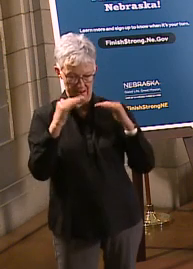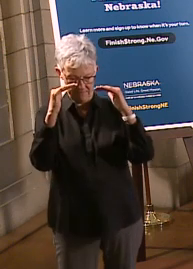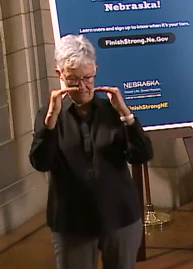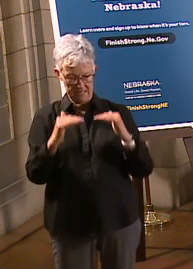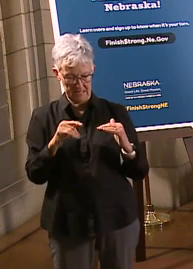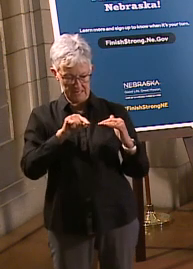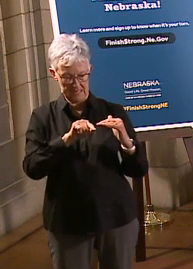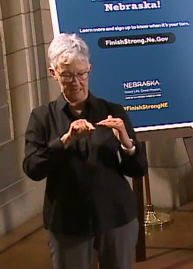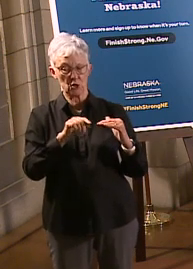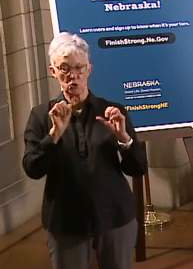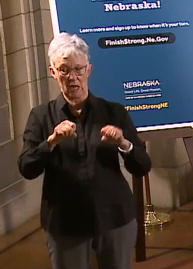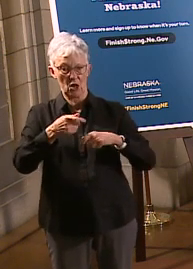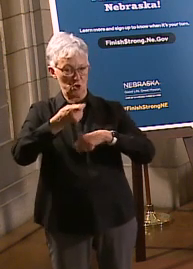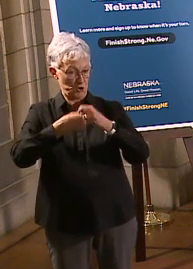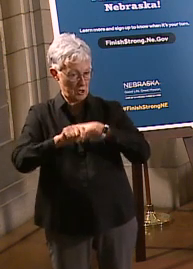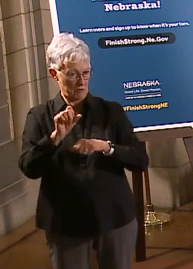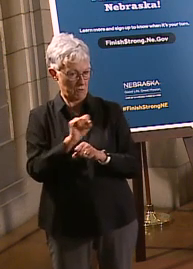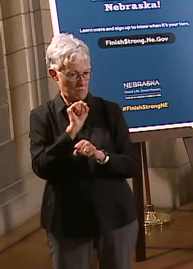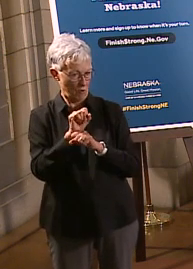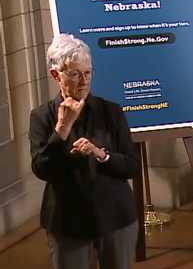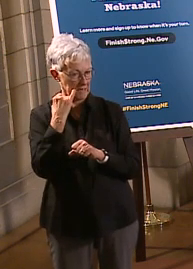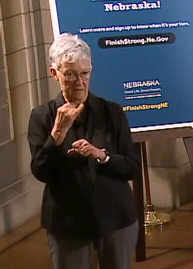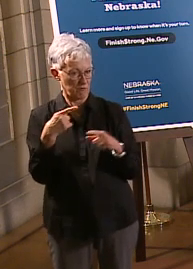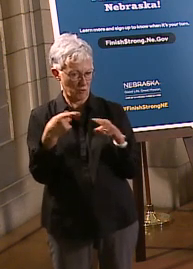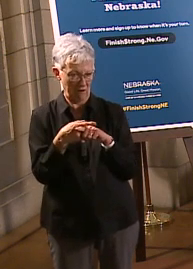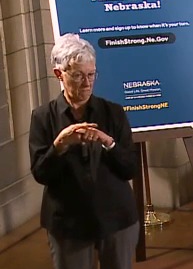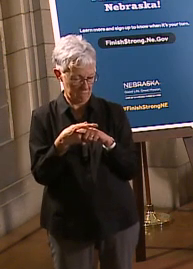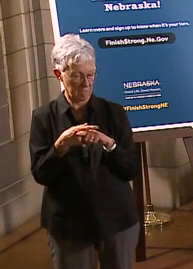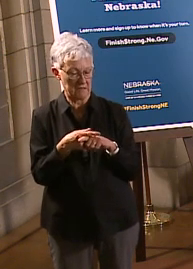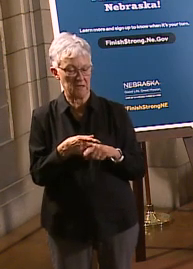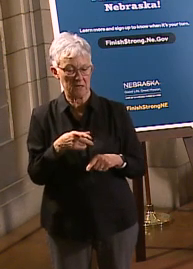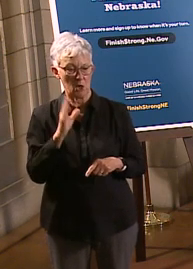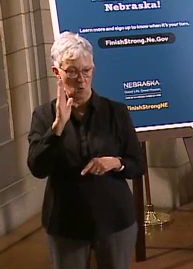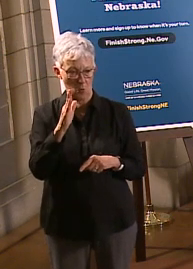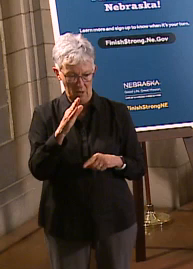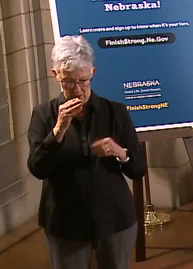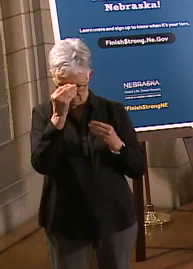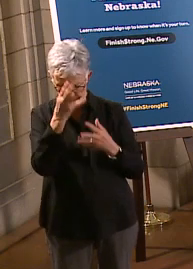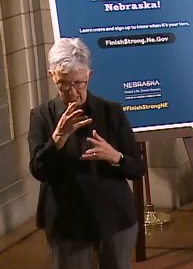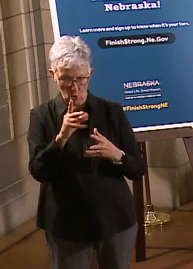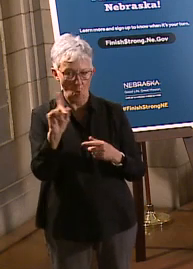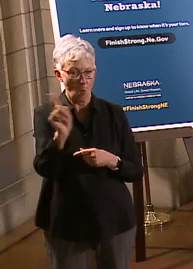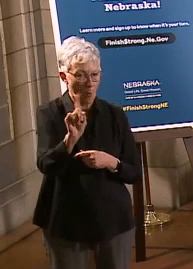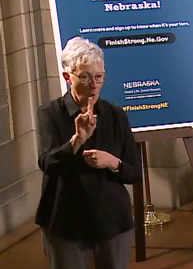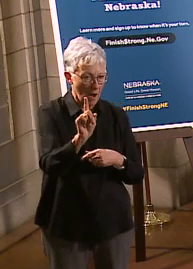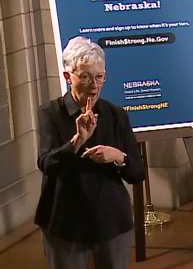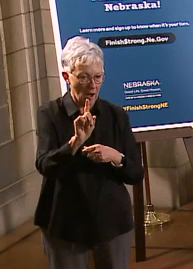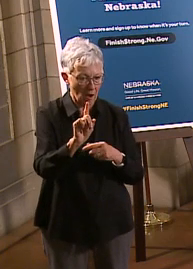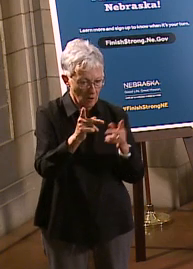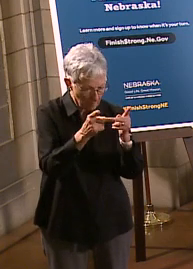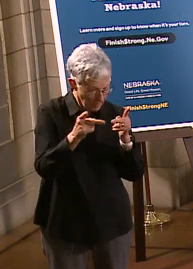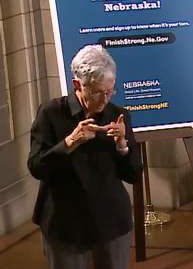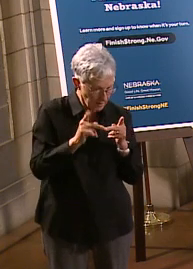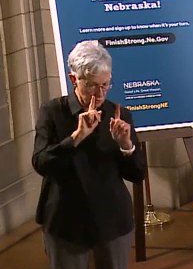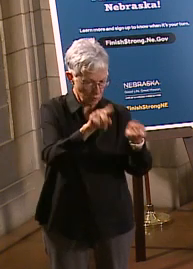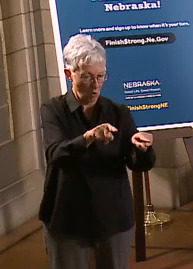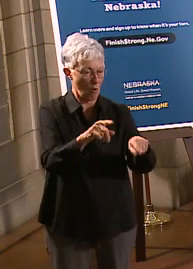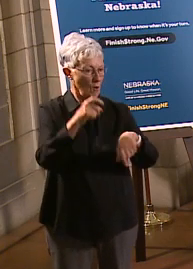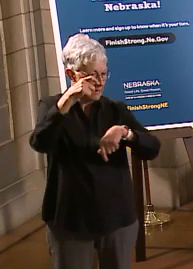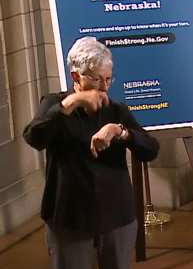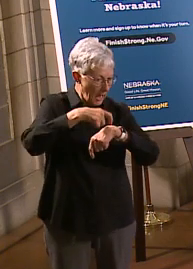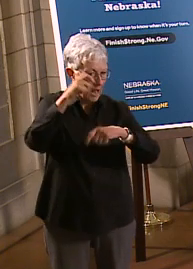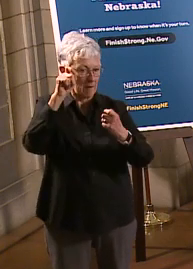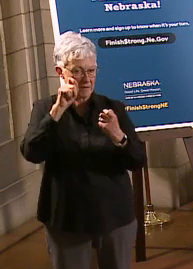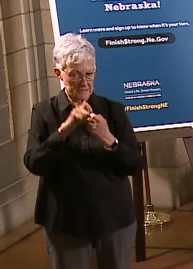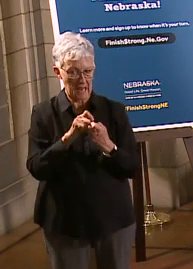of your appointment. So it tells you where to go, the address, your appointment date, and your appointment time. So